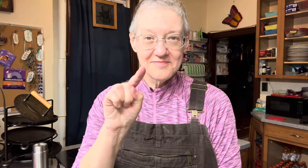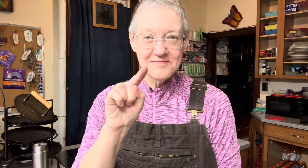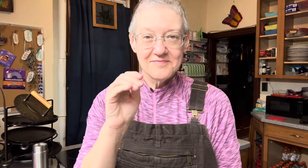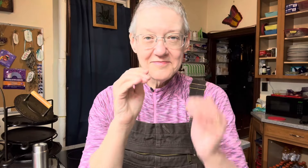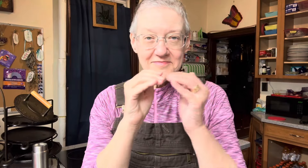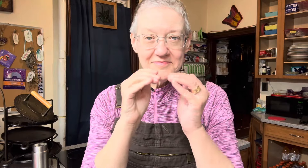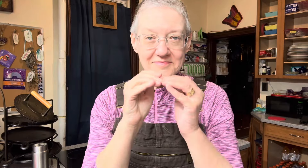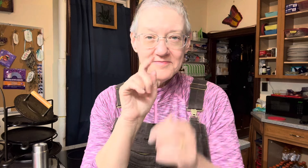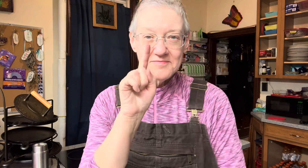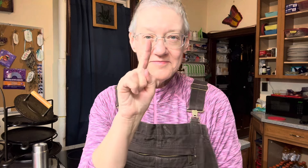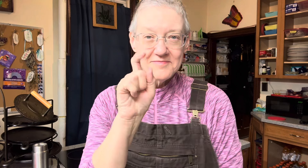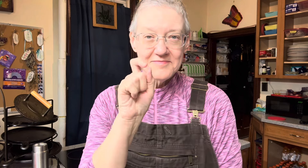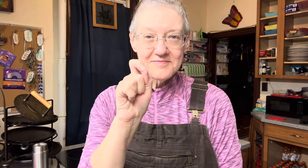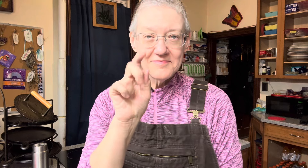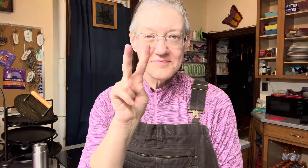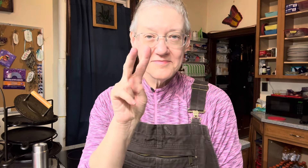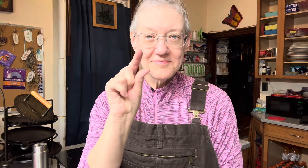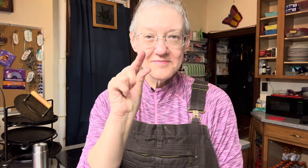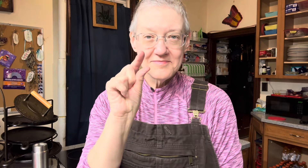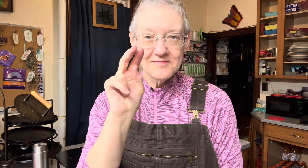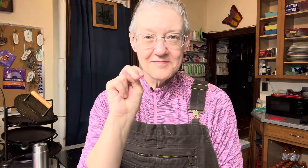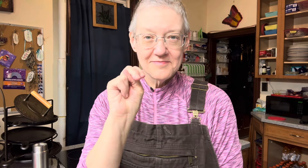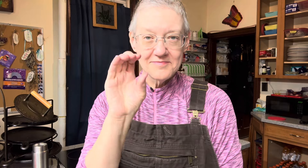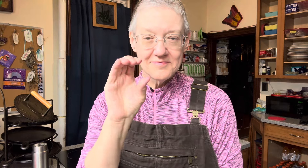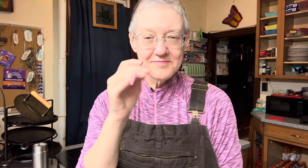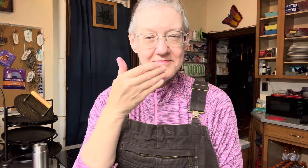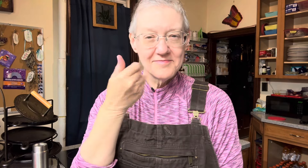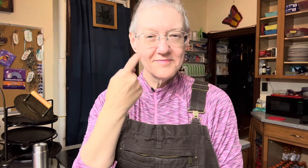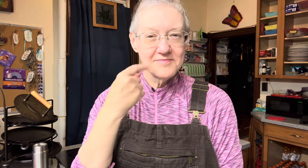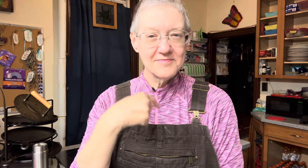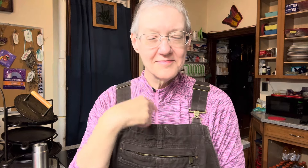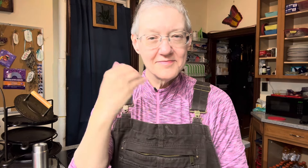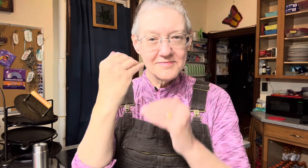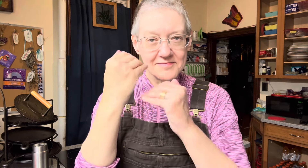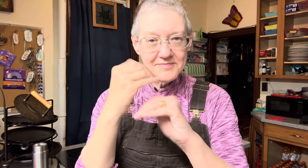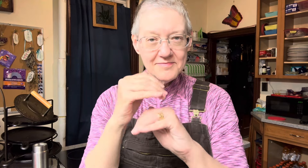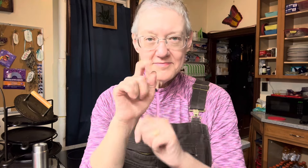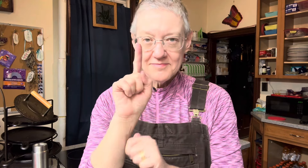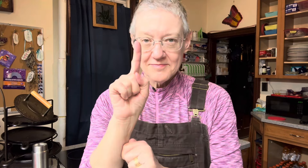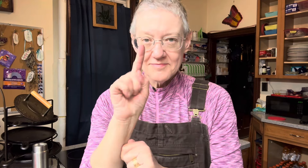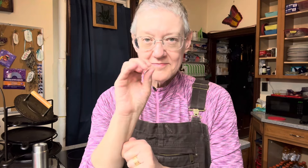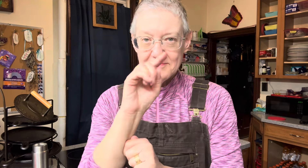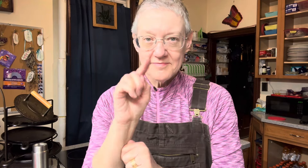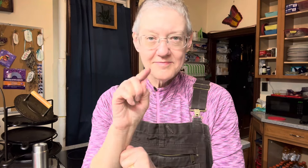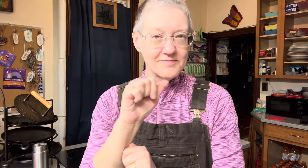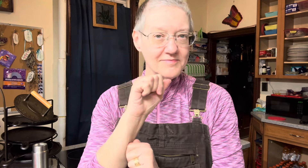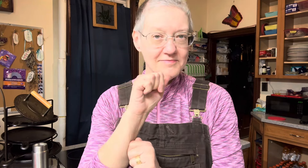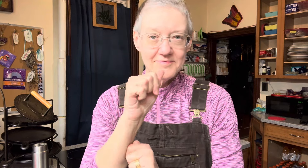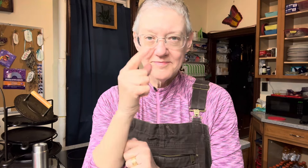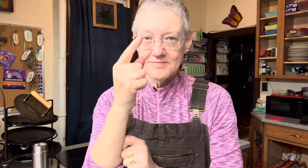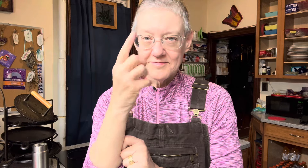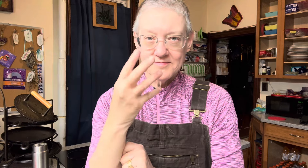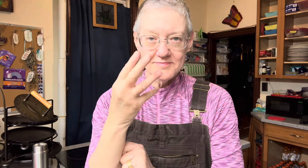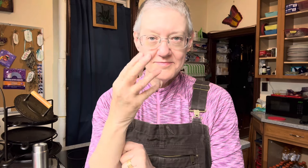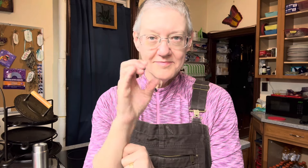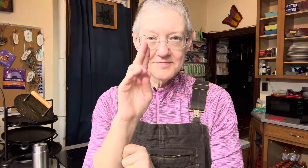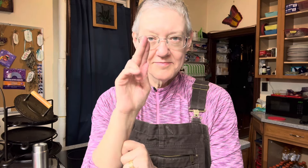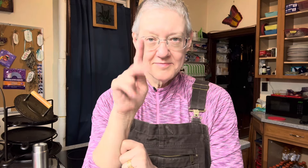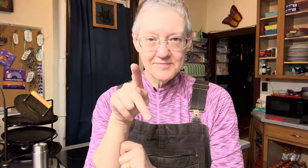One ounce of blackberries is 1.2 grams of net carbs, and that's the best serving size for me, not 1/4 a